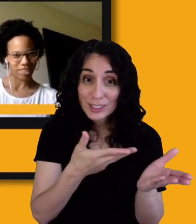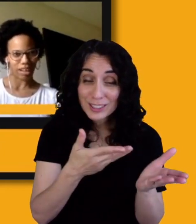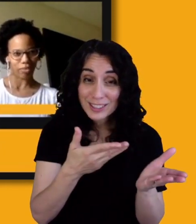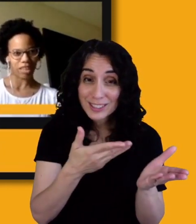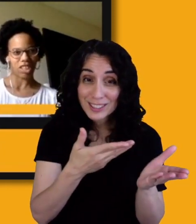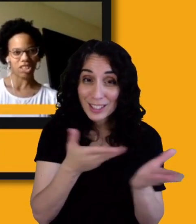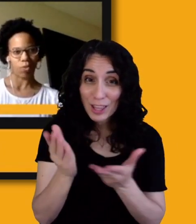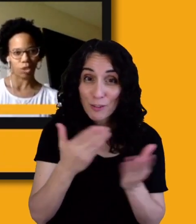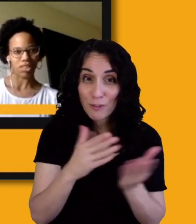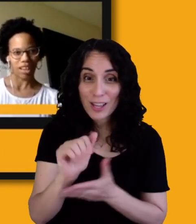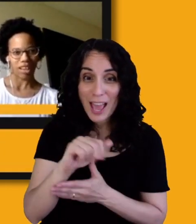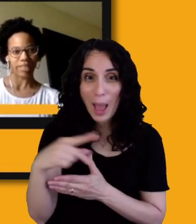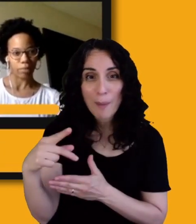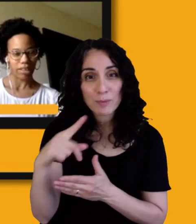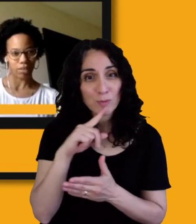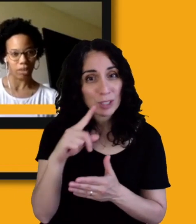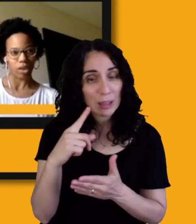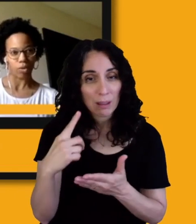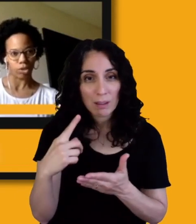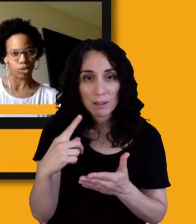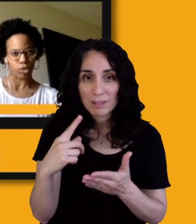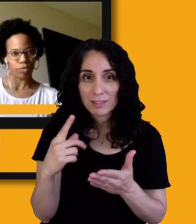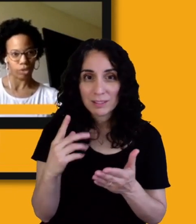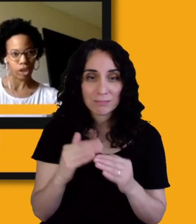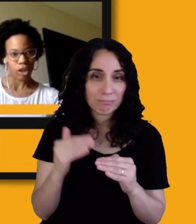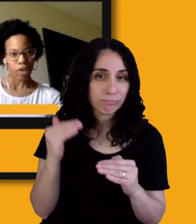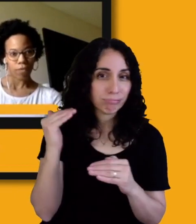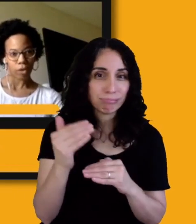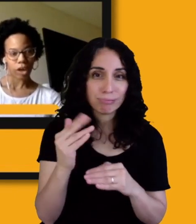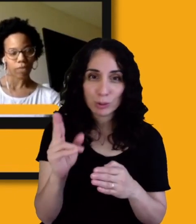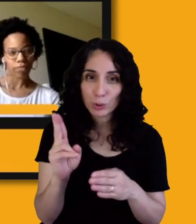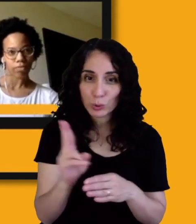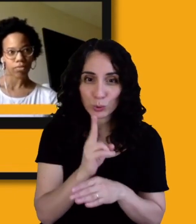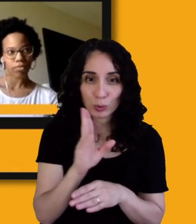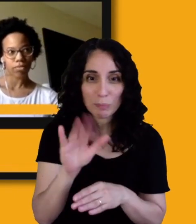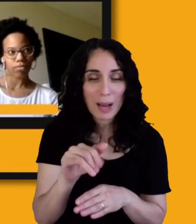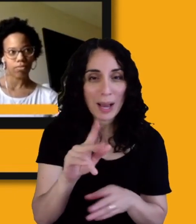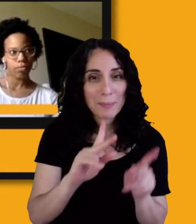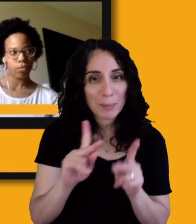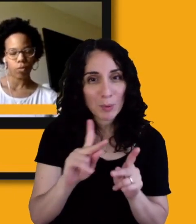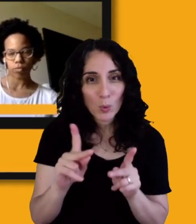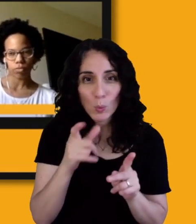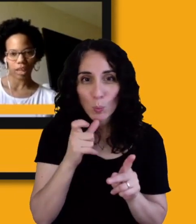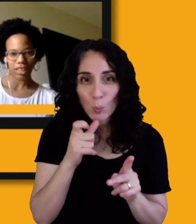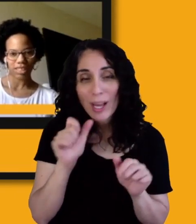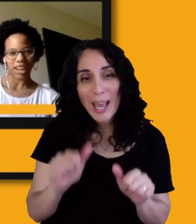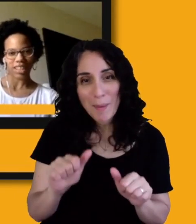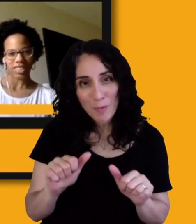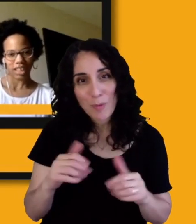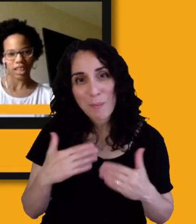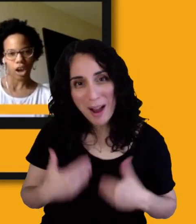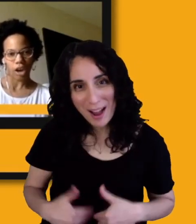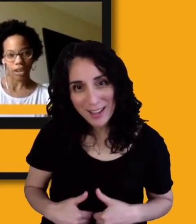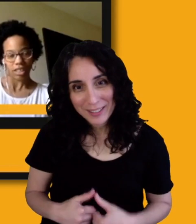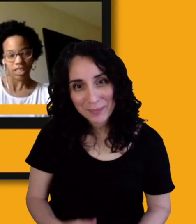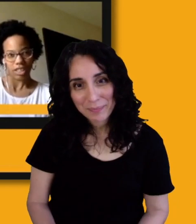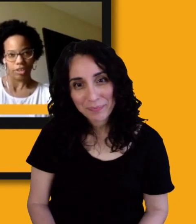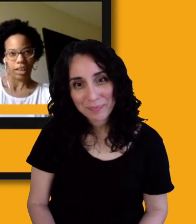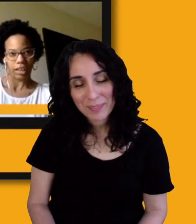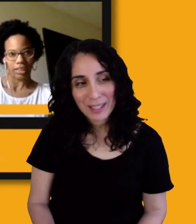conversation, I will say it is being overused for, for things that I see are necessary. Like they